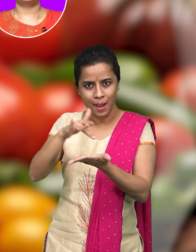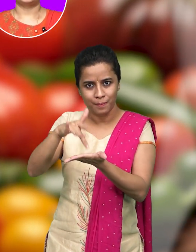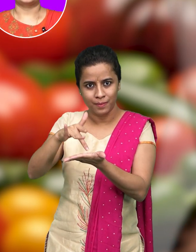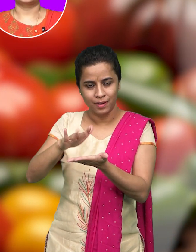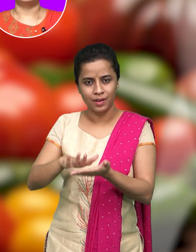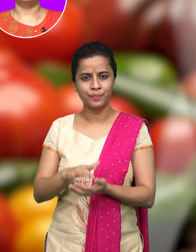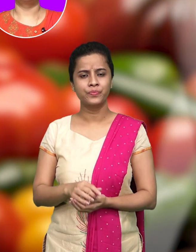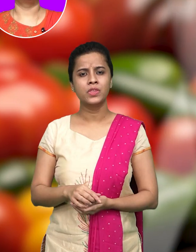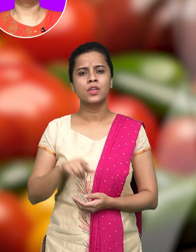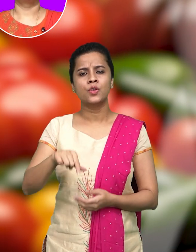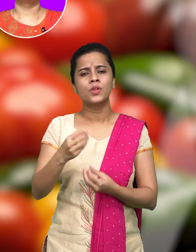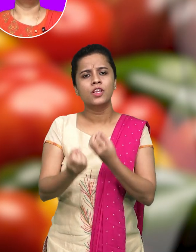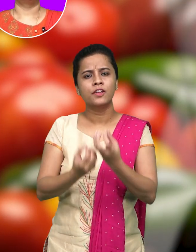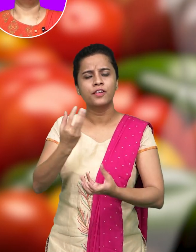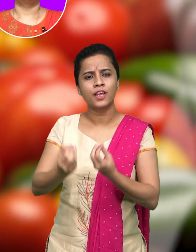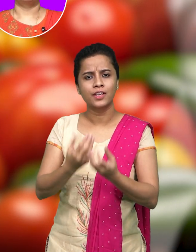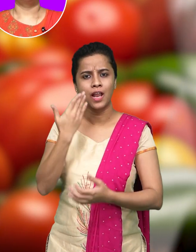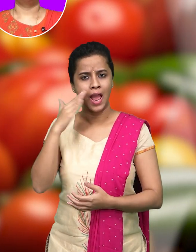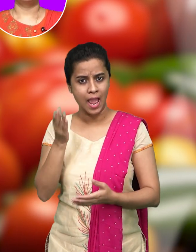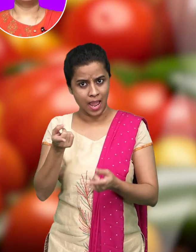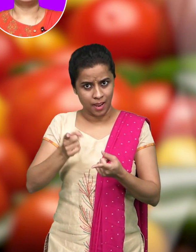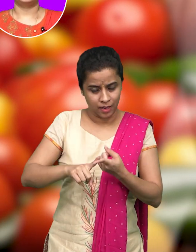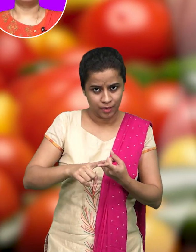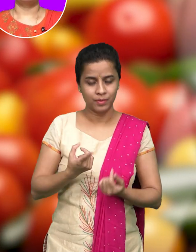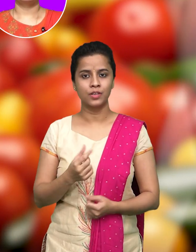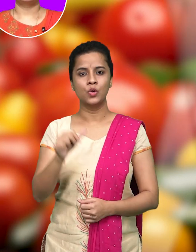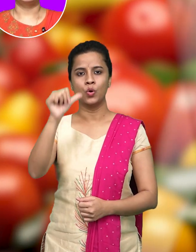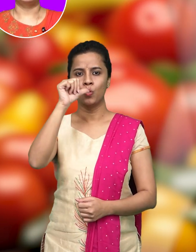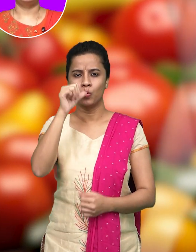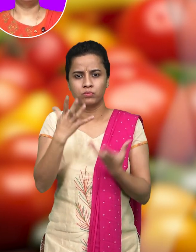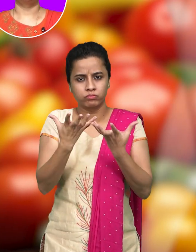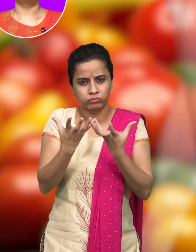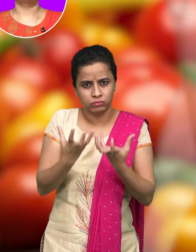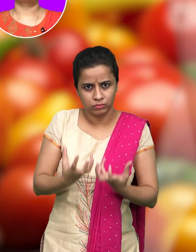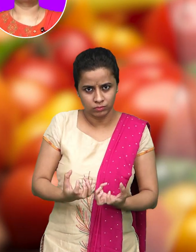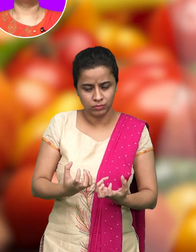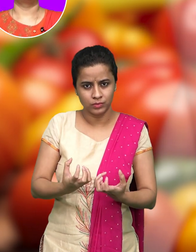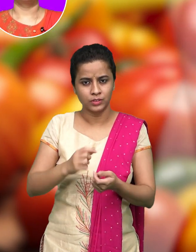During this reaction, water is decomposed into